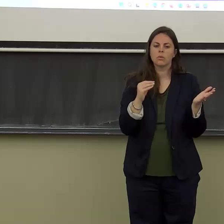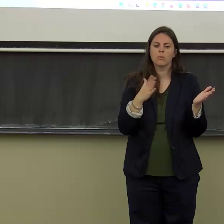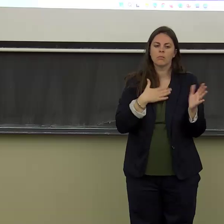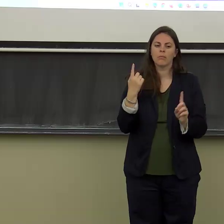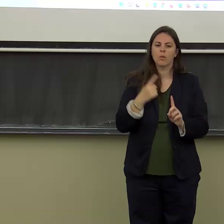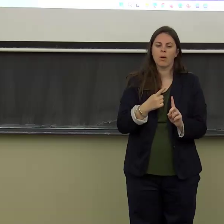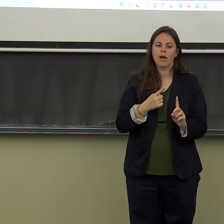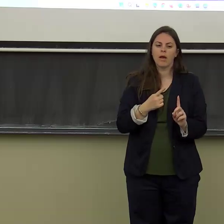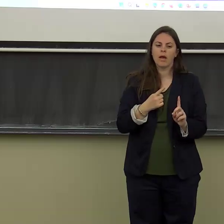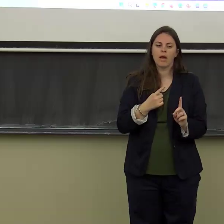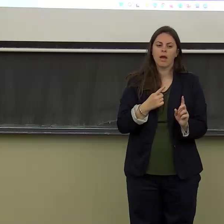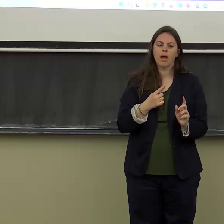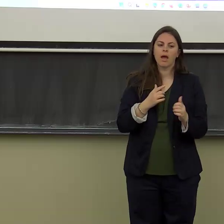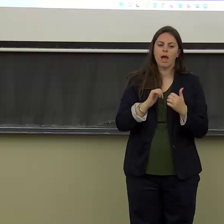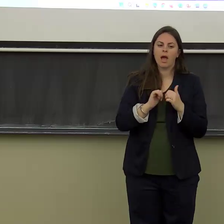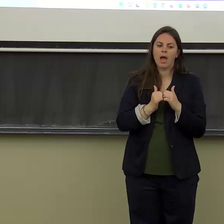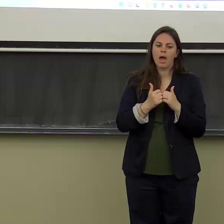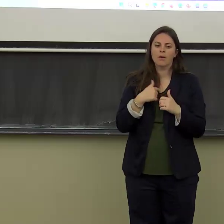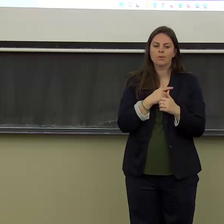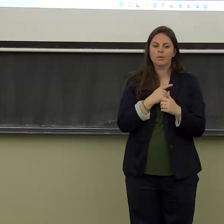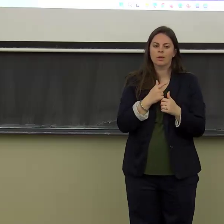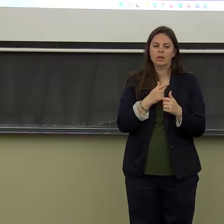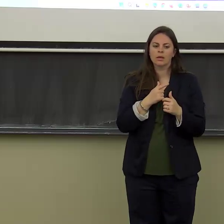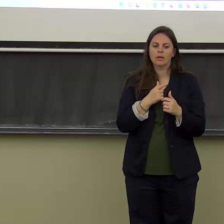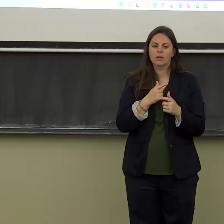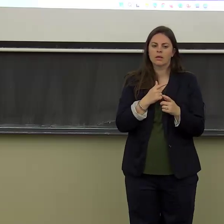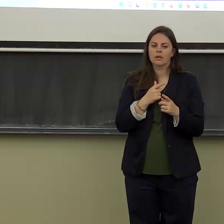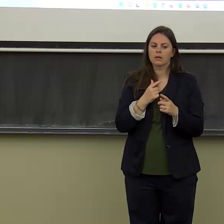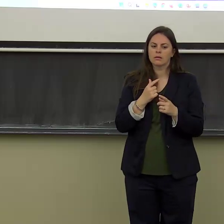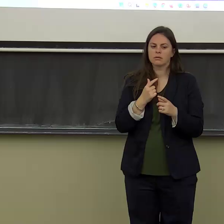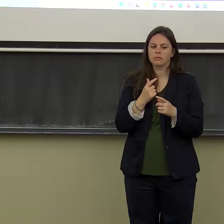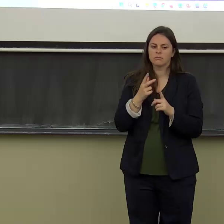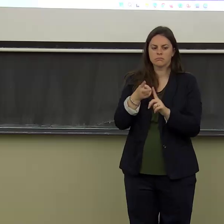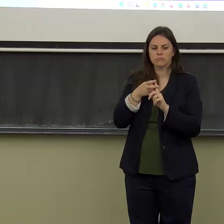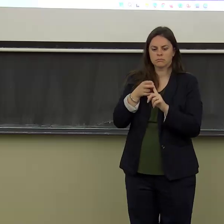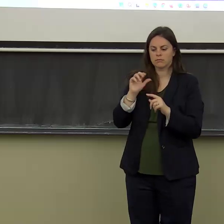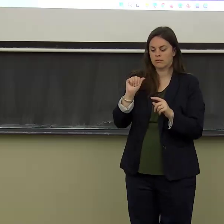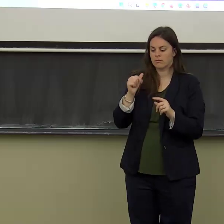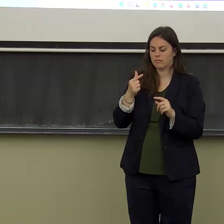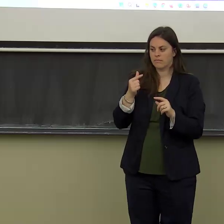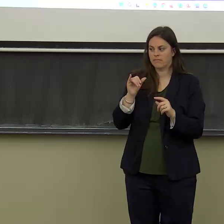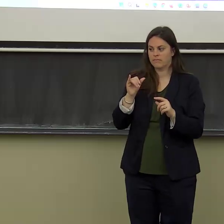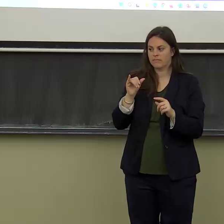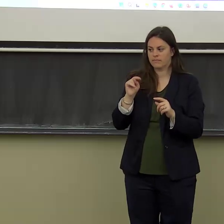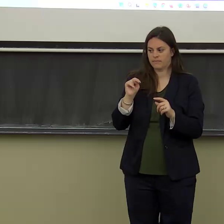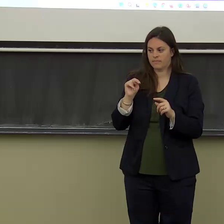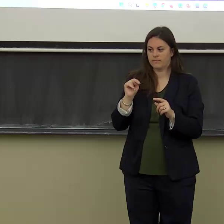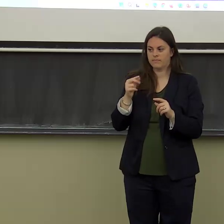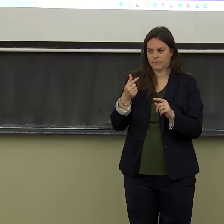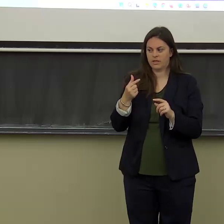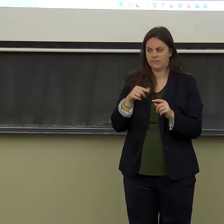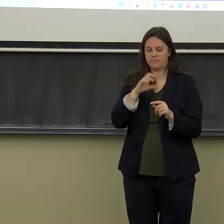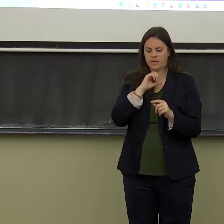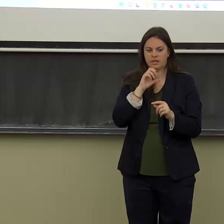get aging to kind of help us mobilize this movement, right? I mean,